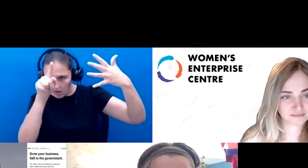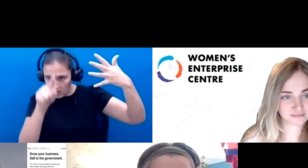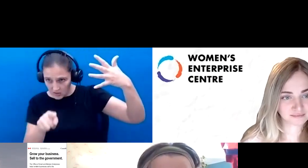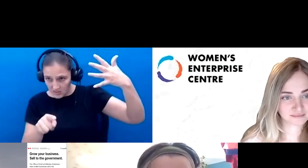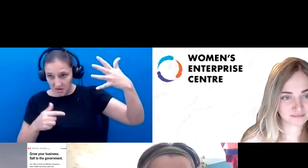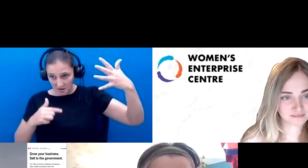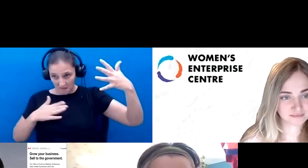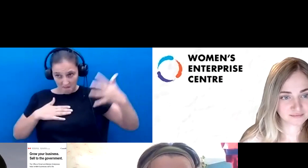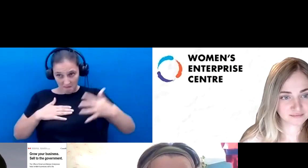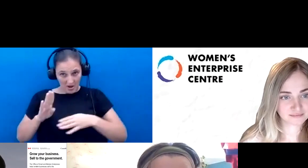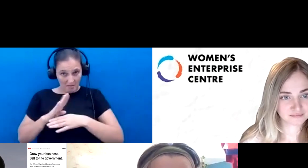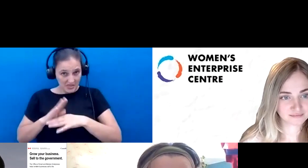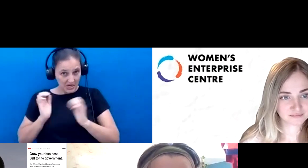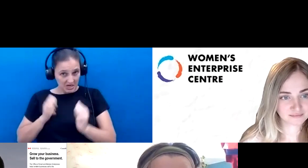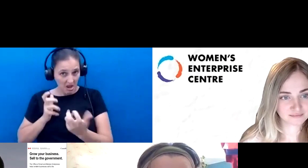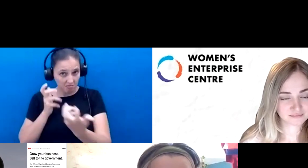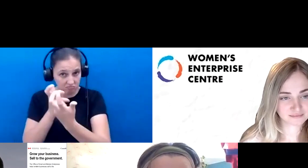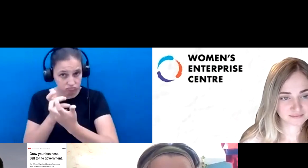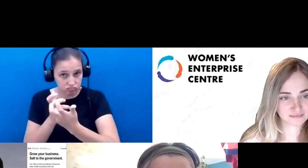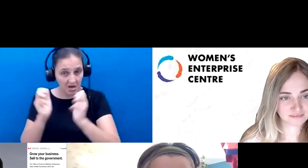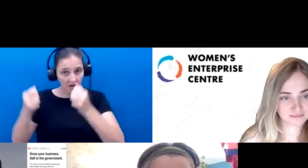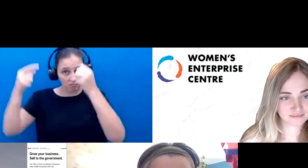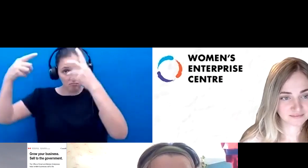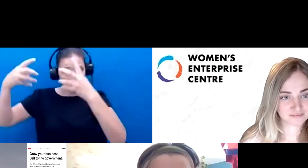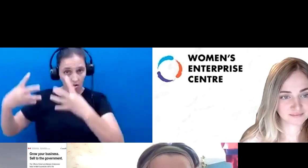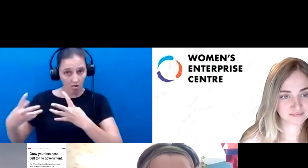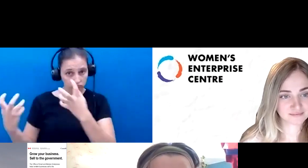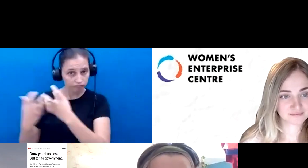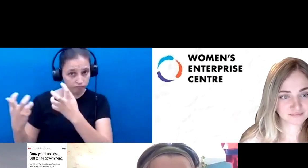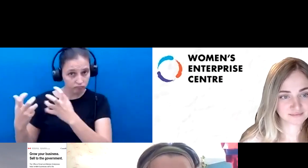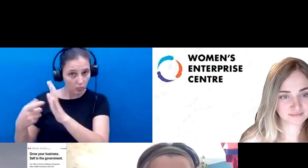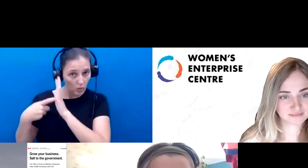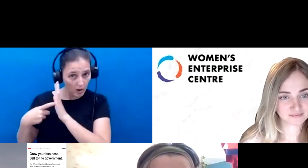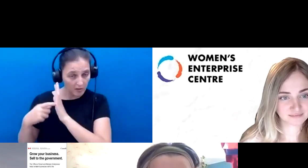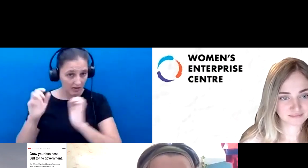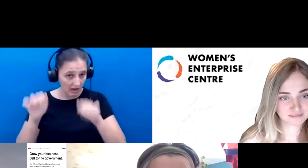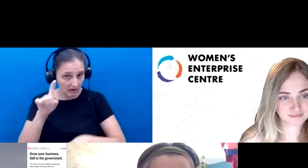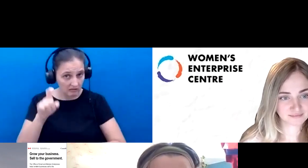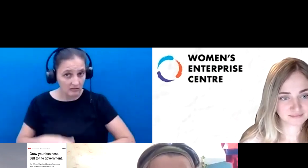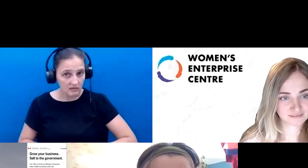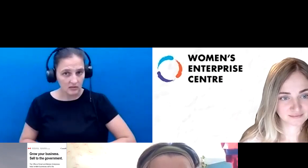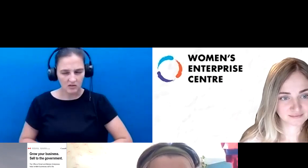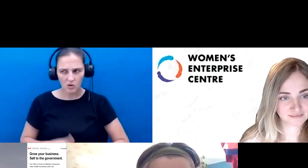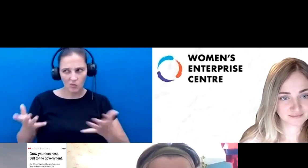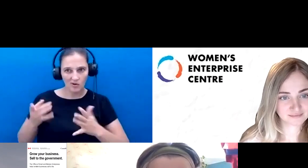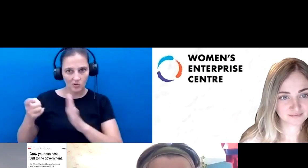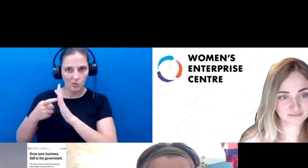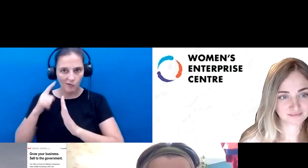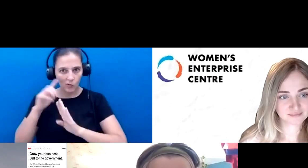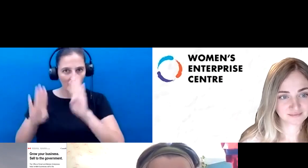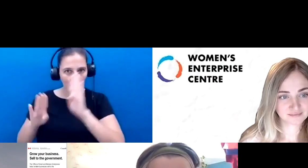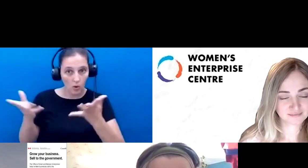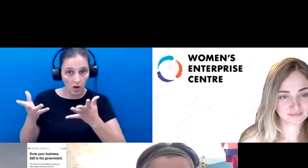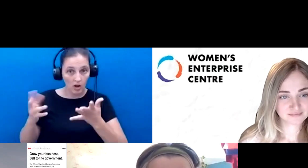actually deliver? Can I meet all the requirements that they're asking? What's going to be required of me to bid? Is this something that I'm going to need to